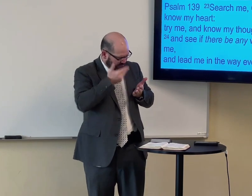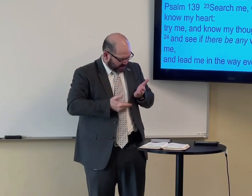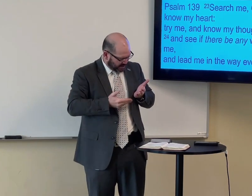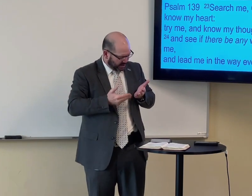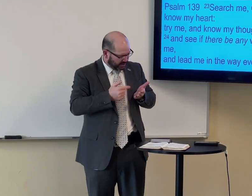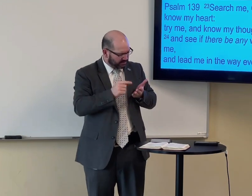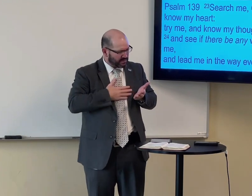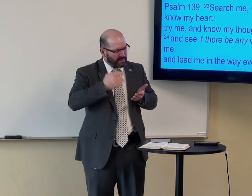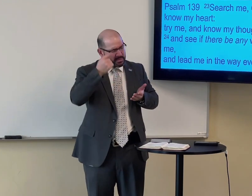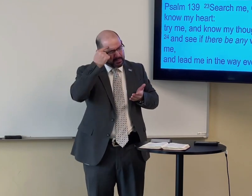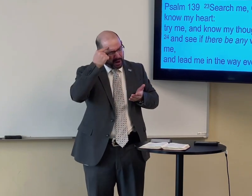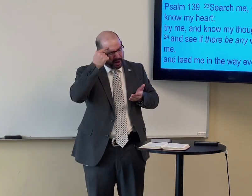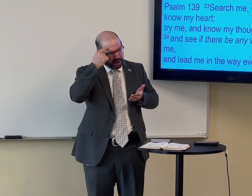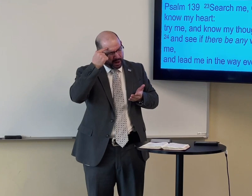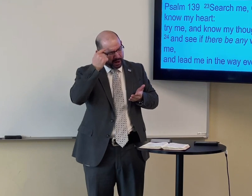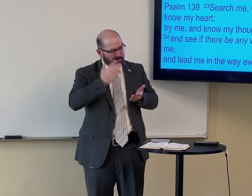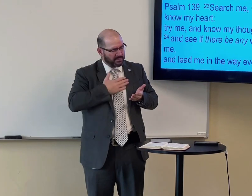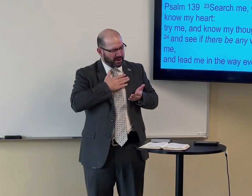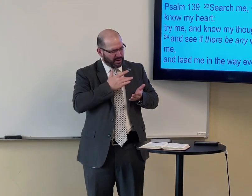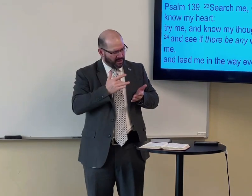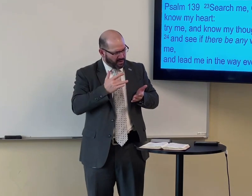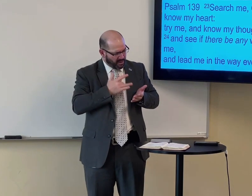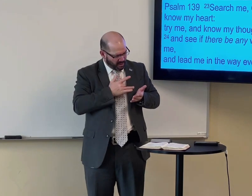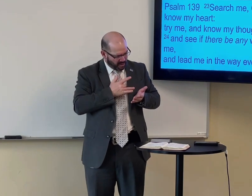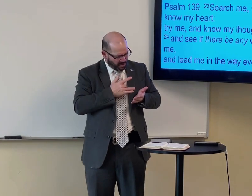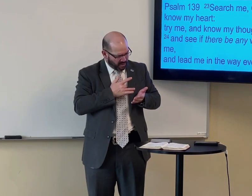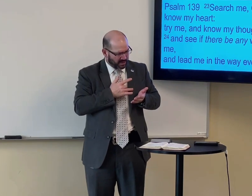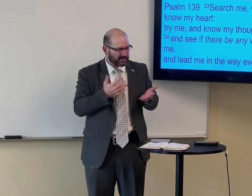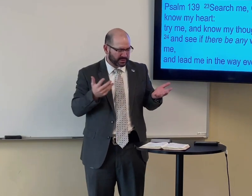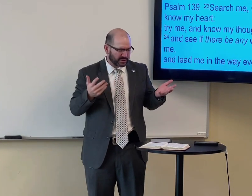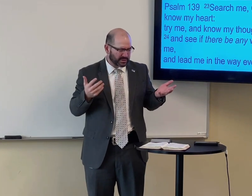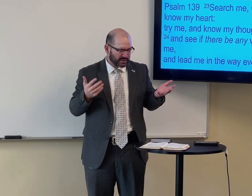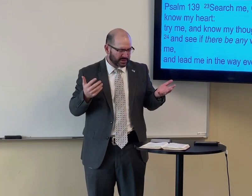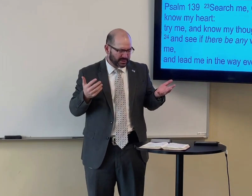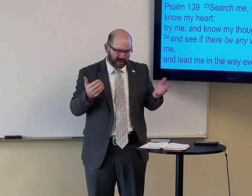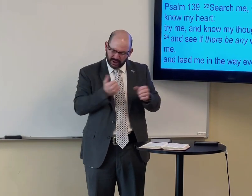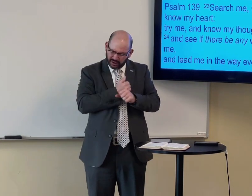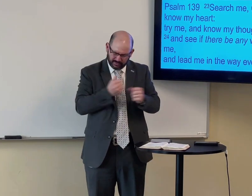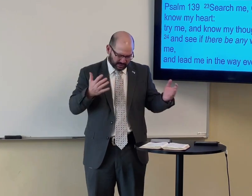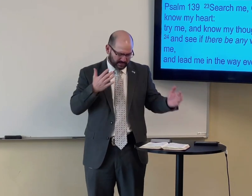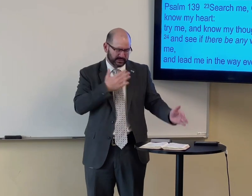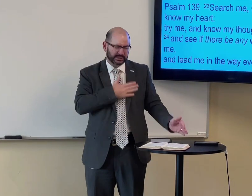heart and see what you find there. And